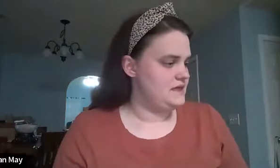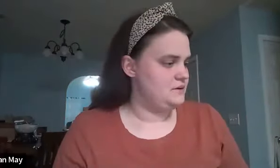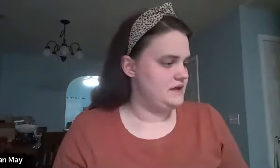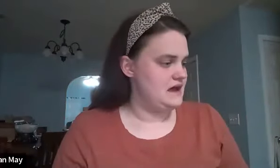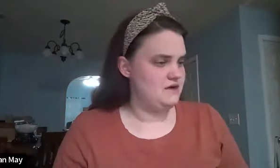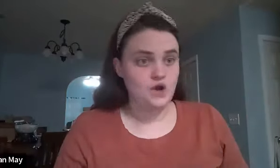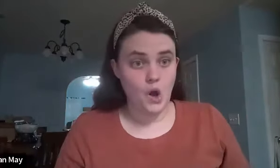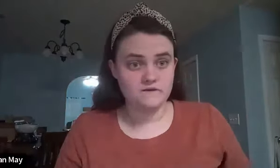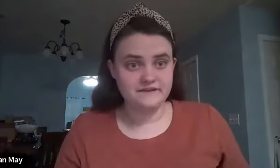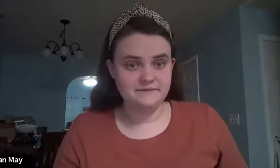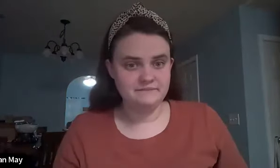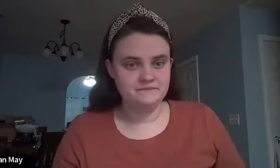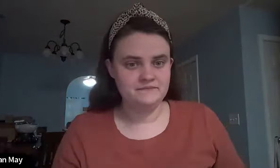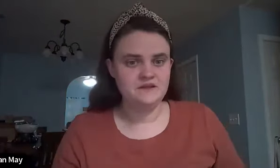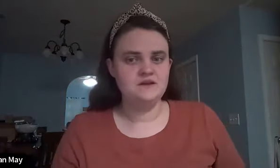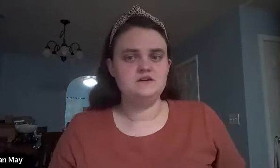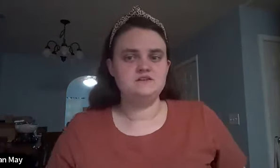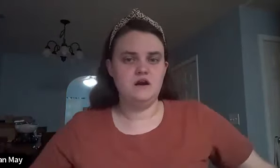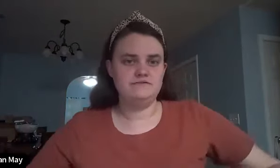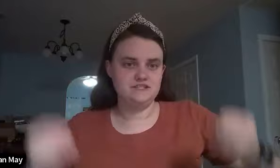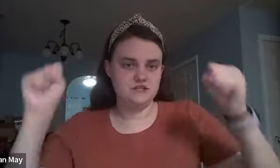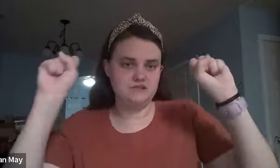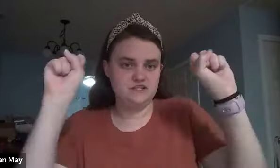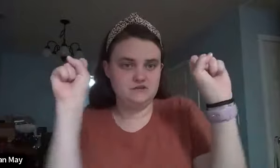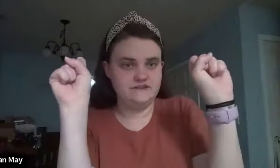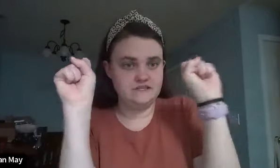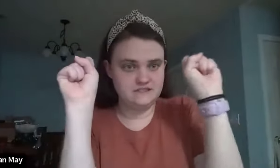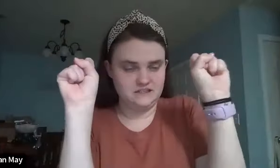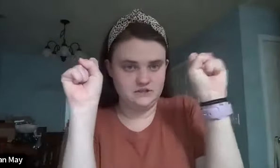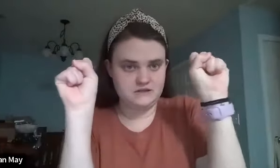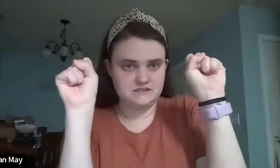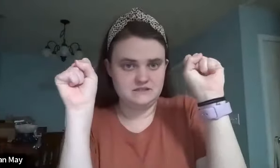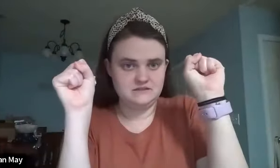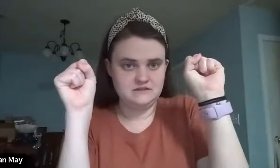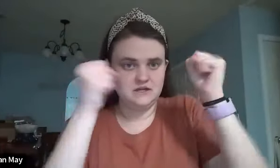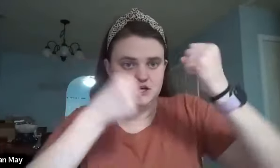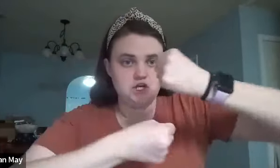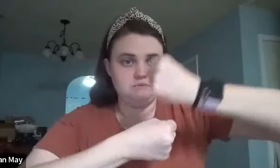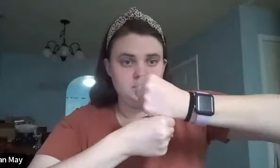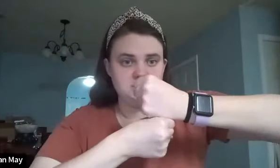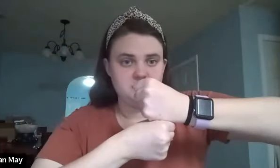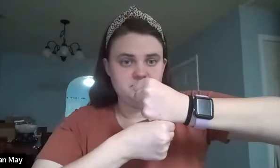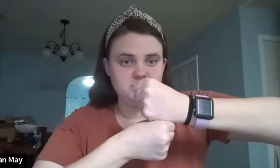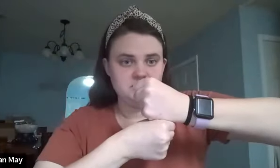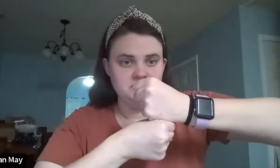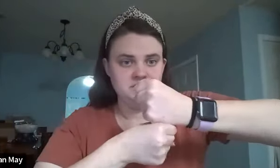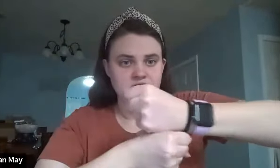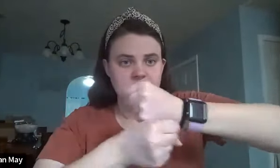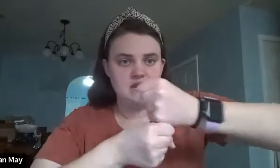Then we have coffee. So coffee is going to be 2 fists, like 2 S's. You're going to put them on top of each other, and